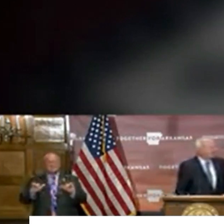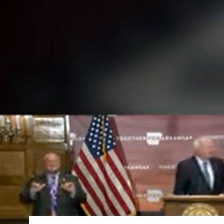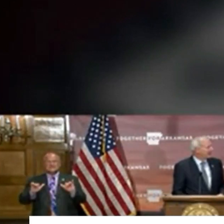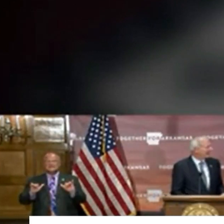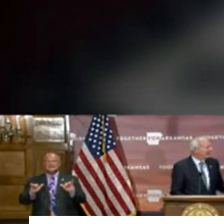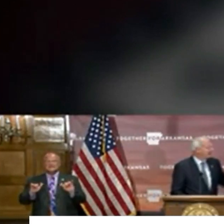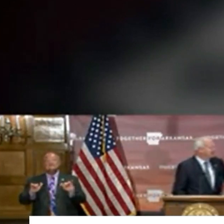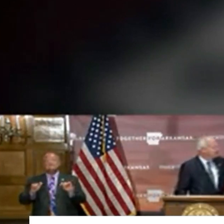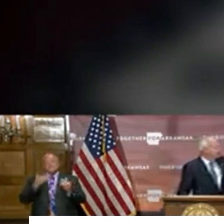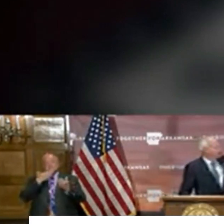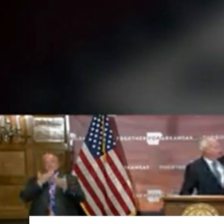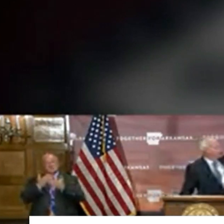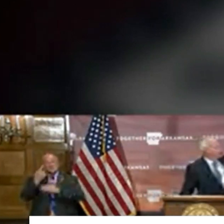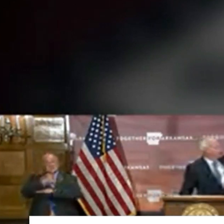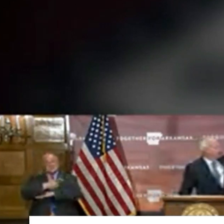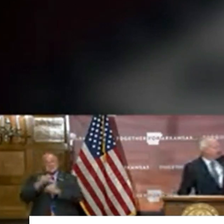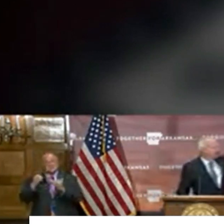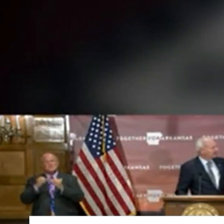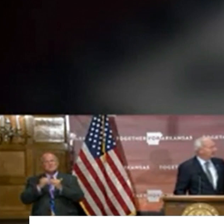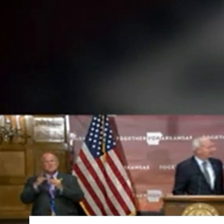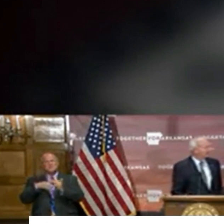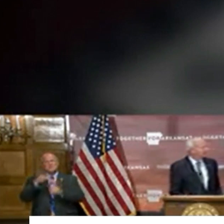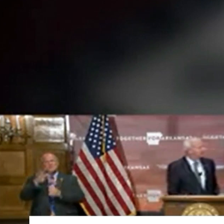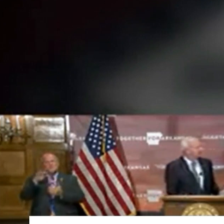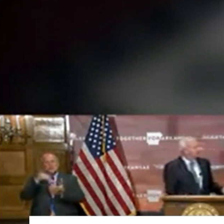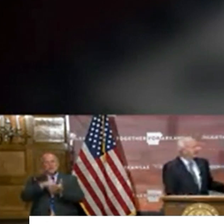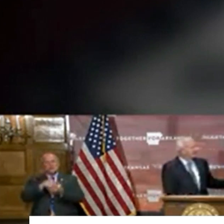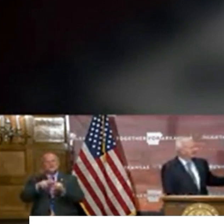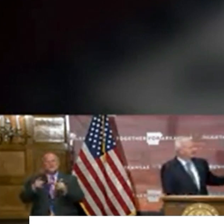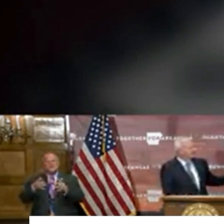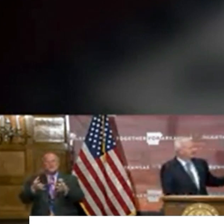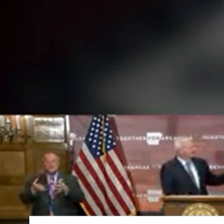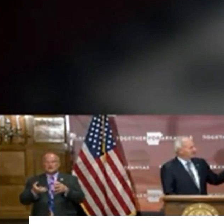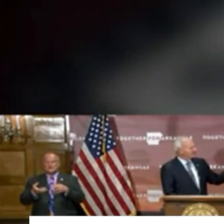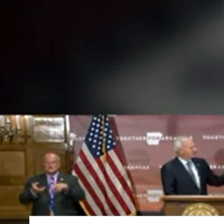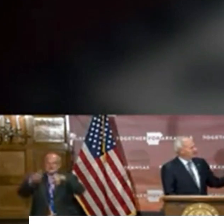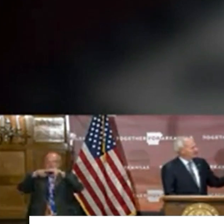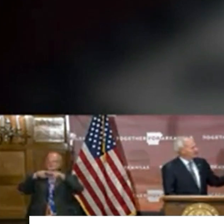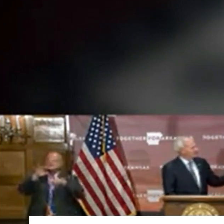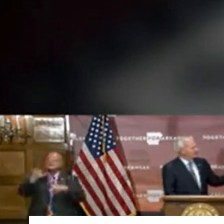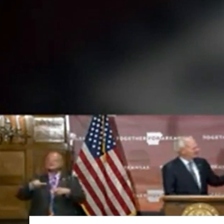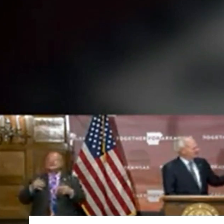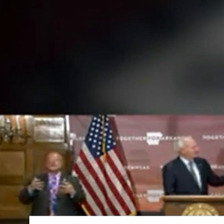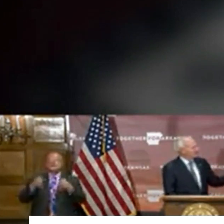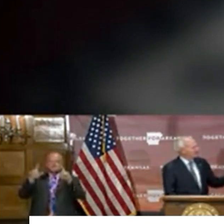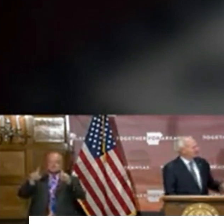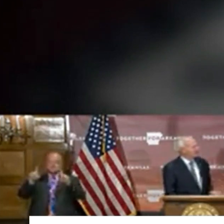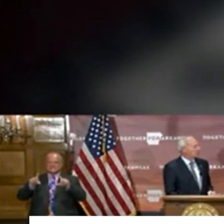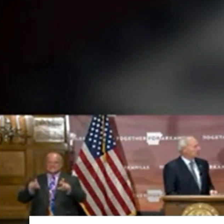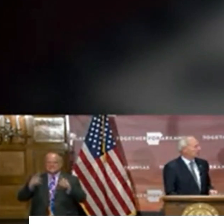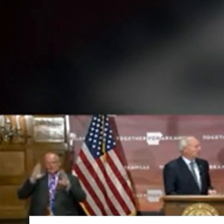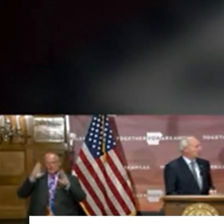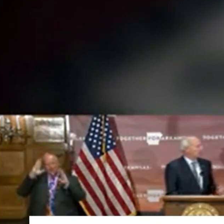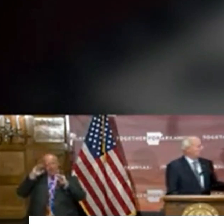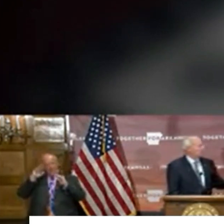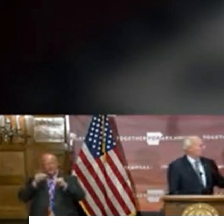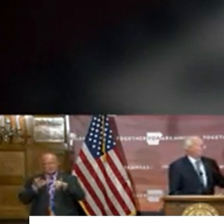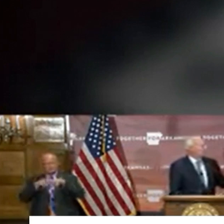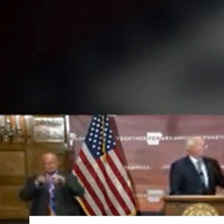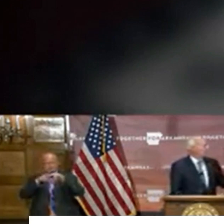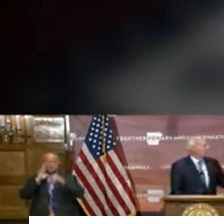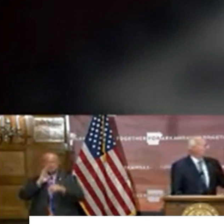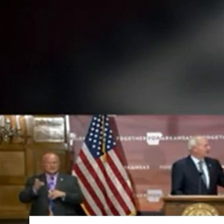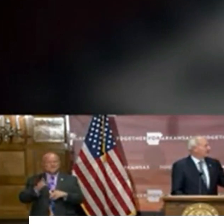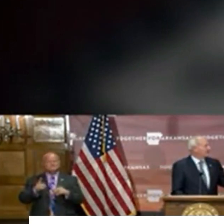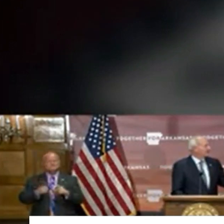over 4,000, but we'd like to be much higher than that in our cases and in our testing, and hopefully that will come up.